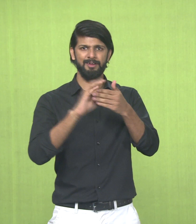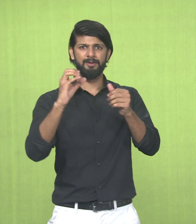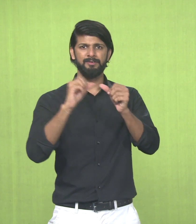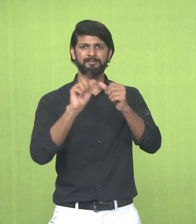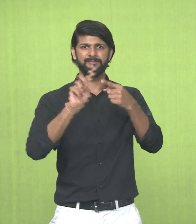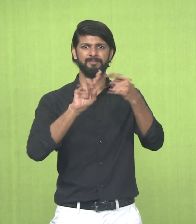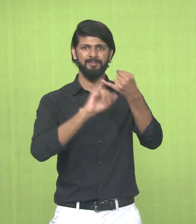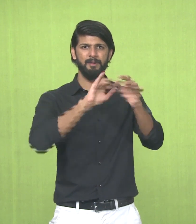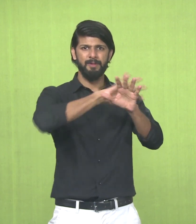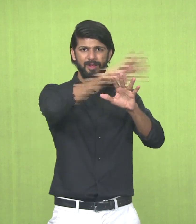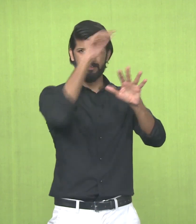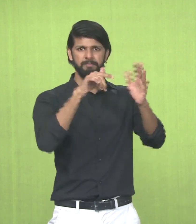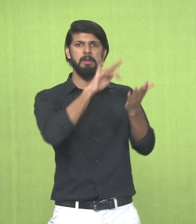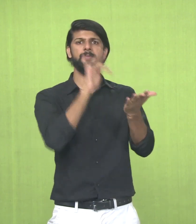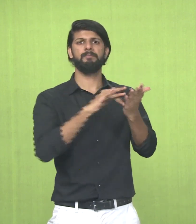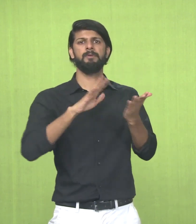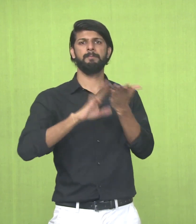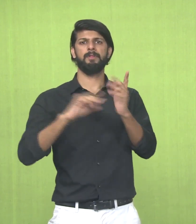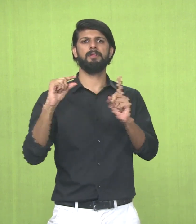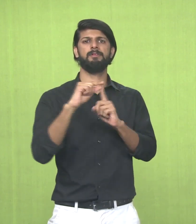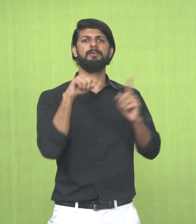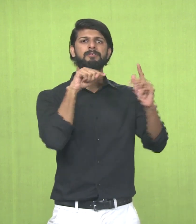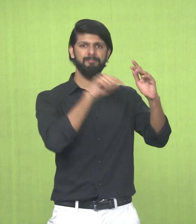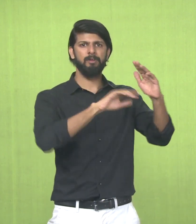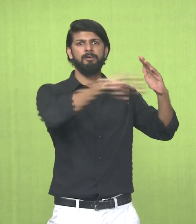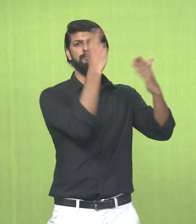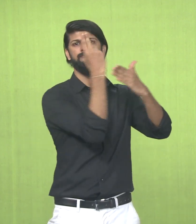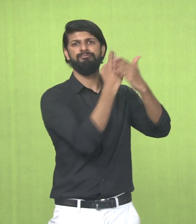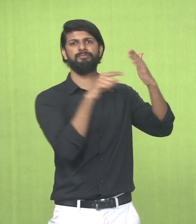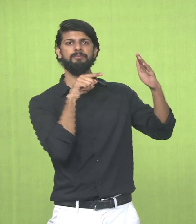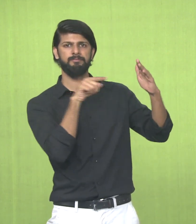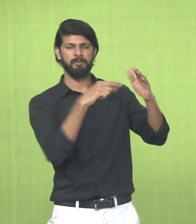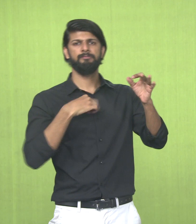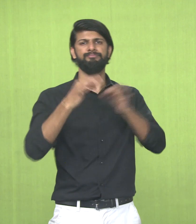Now, we learn about the painting in Bagh caves situated in Madhya Pradesh.